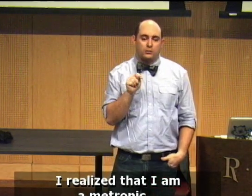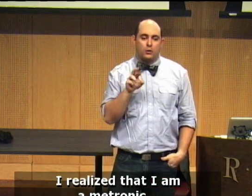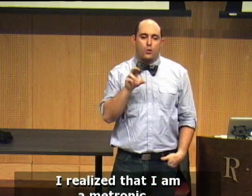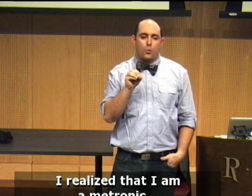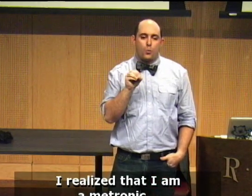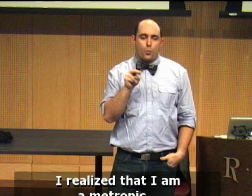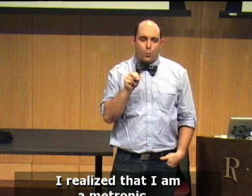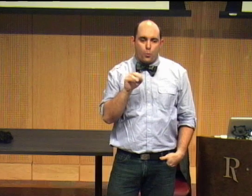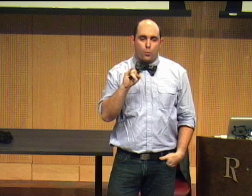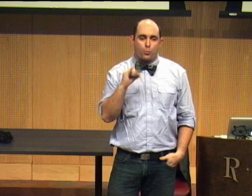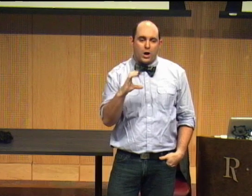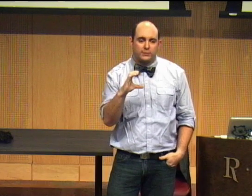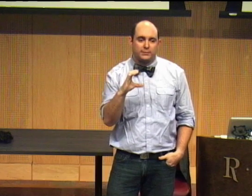Medtronic,